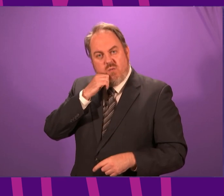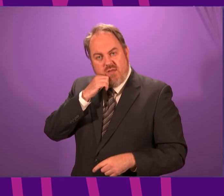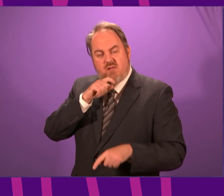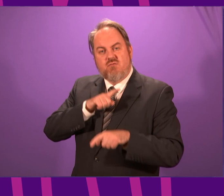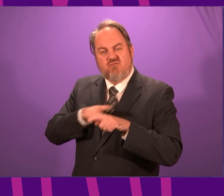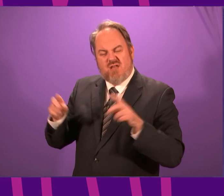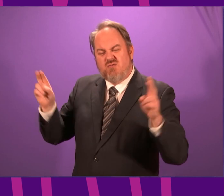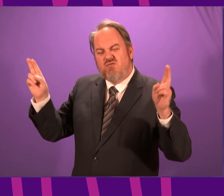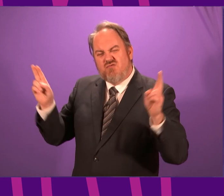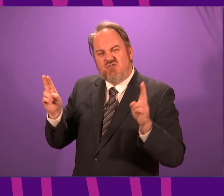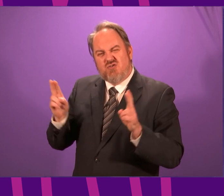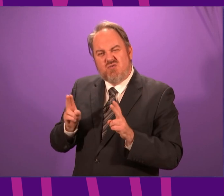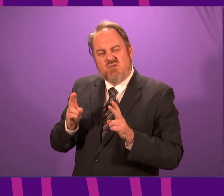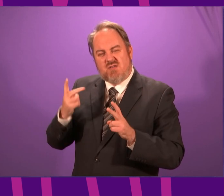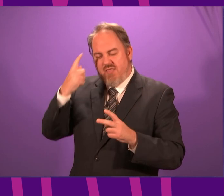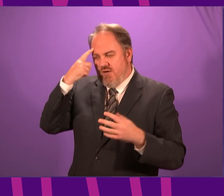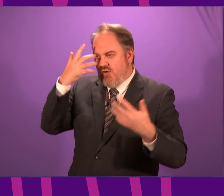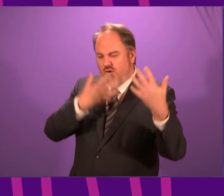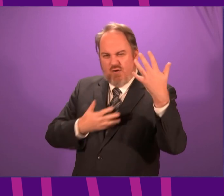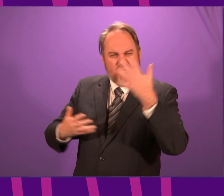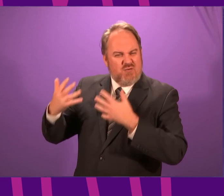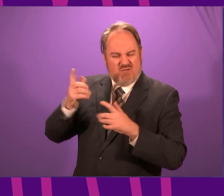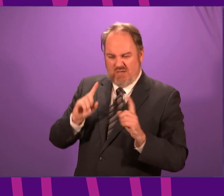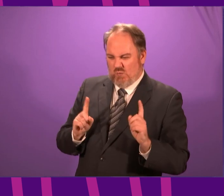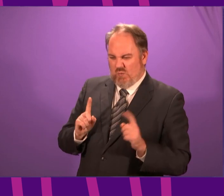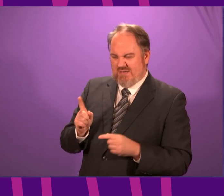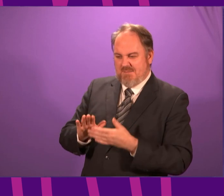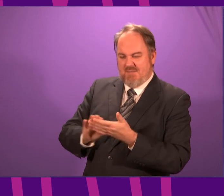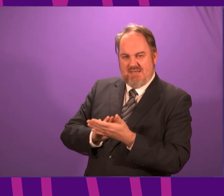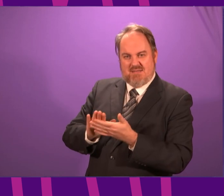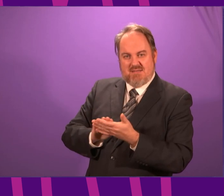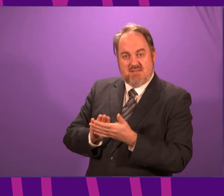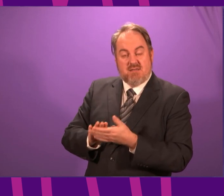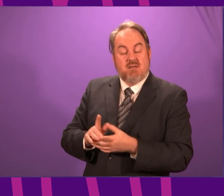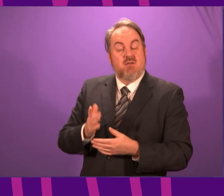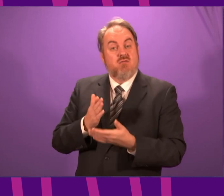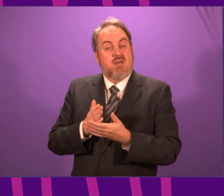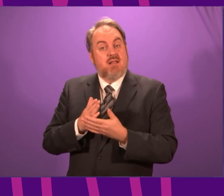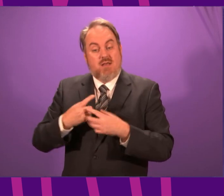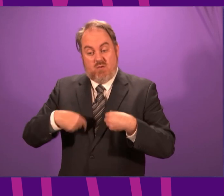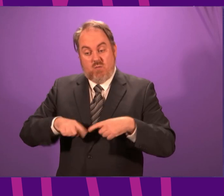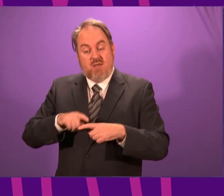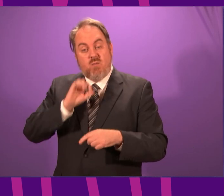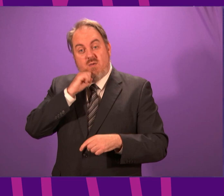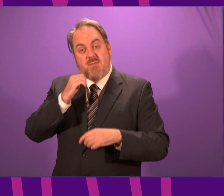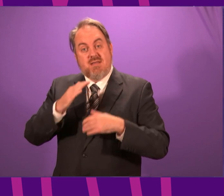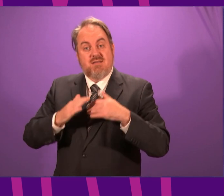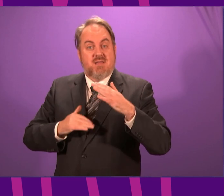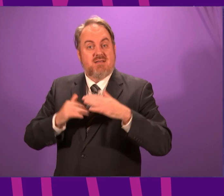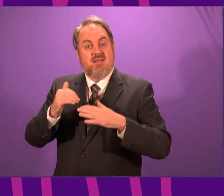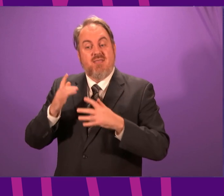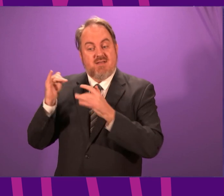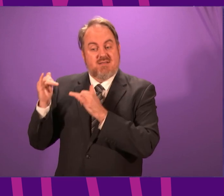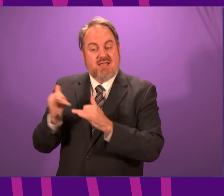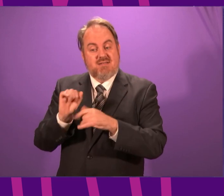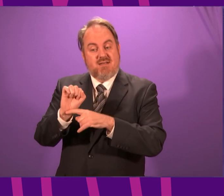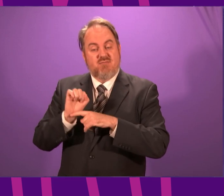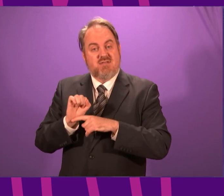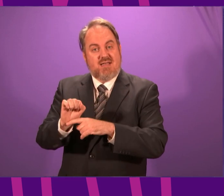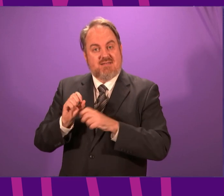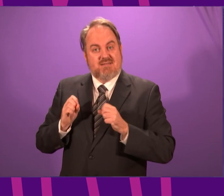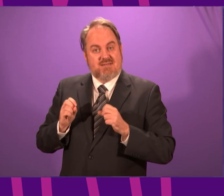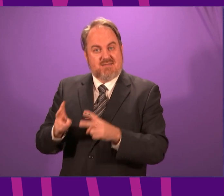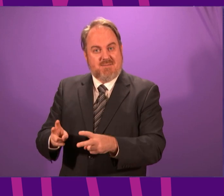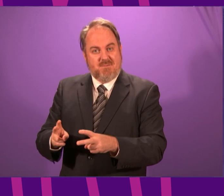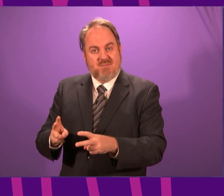confusion. And we also acknowledge the Scottish Government's commitment to continue to build and enhance the test and protect system and to aim to